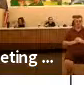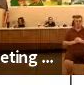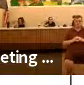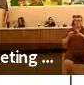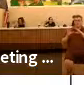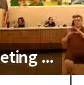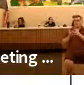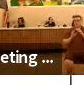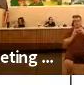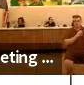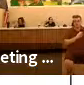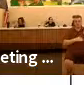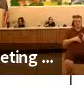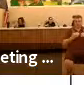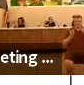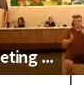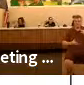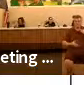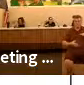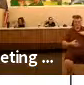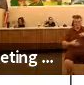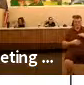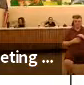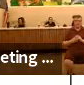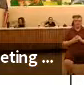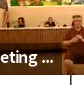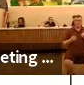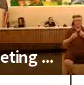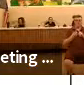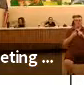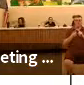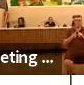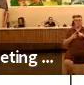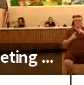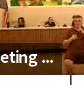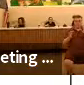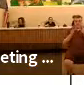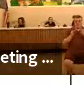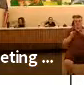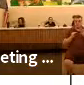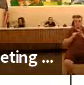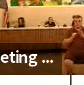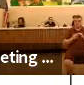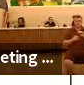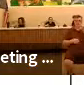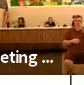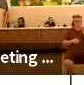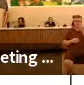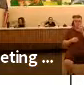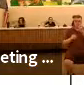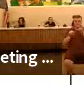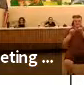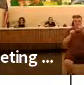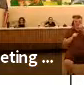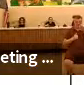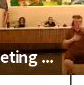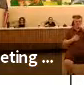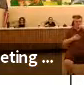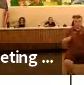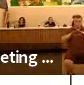Clustering provides the following benefits. It provides, as mentioned, 26 acres of open